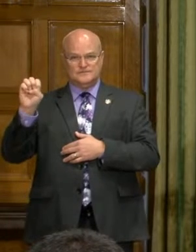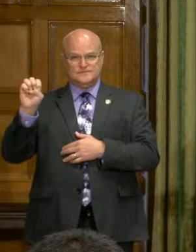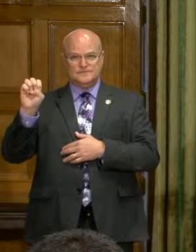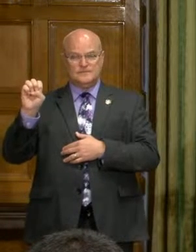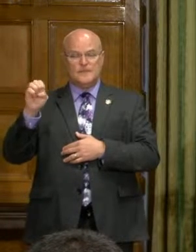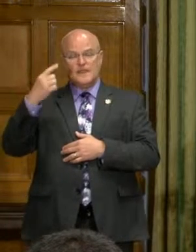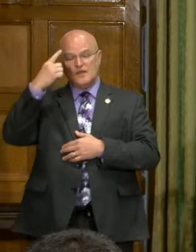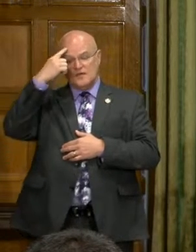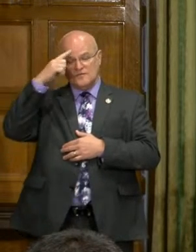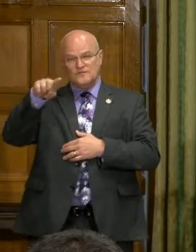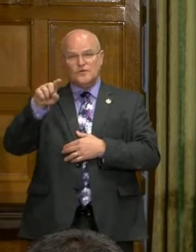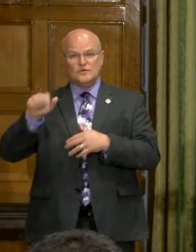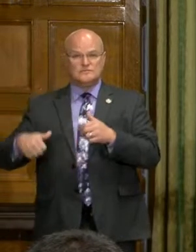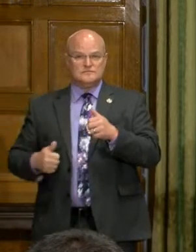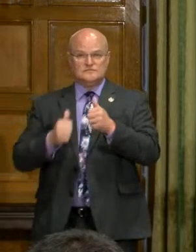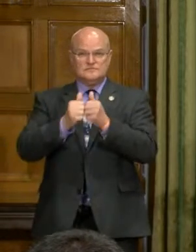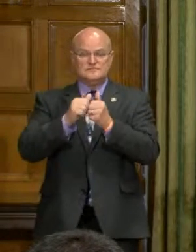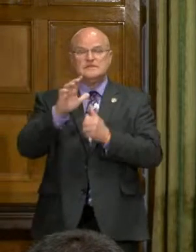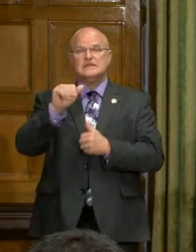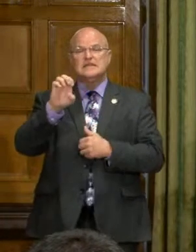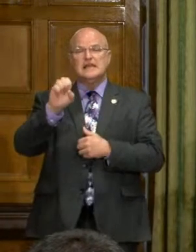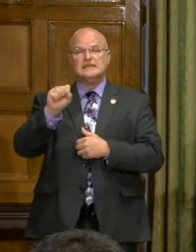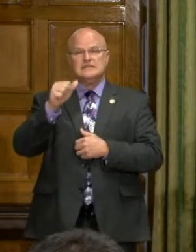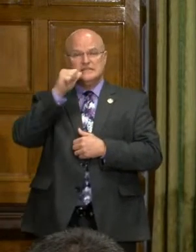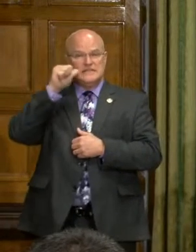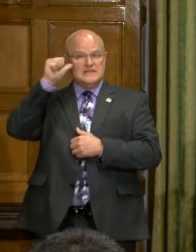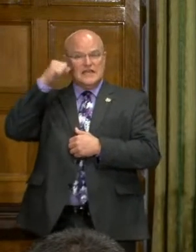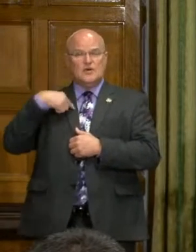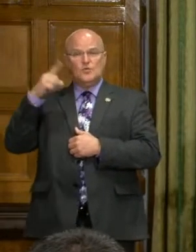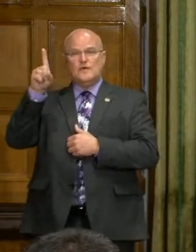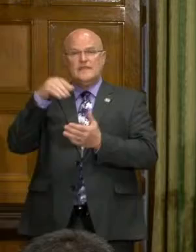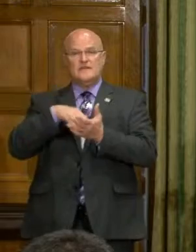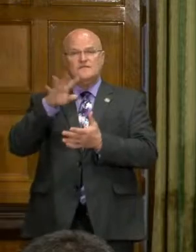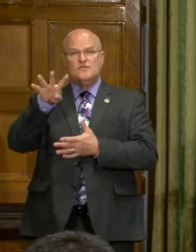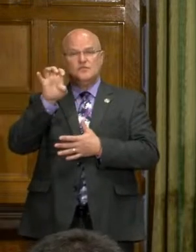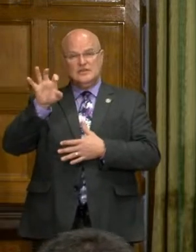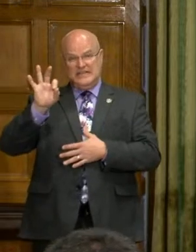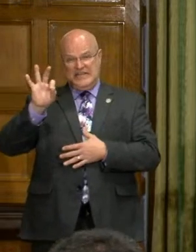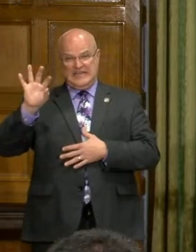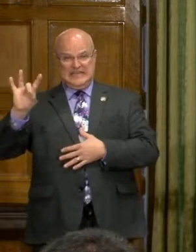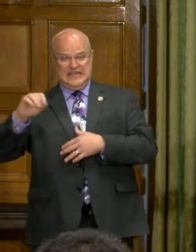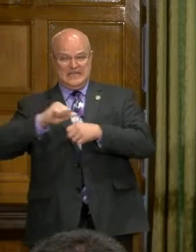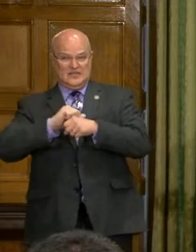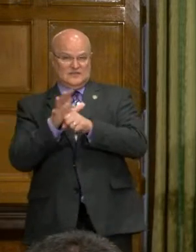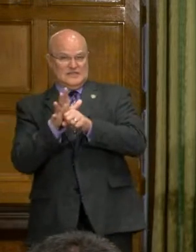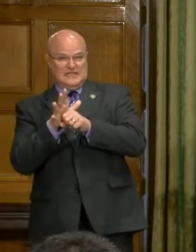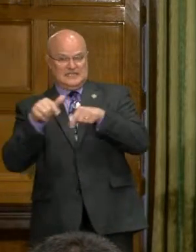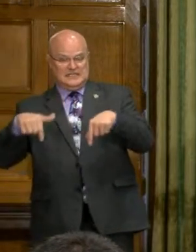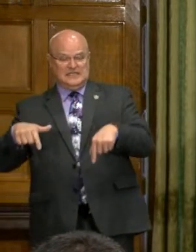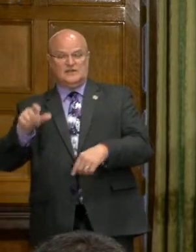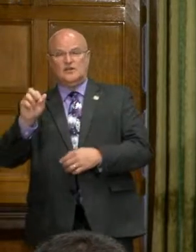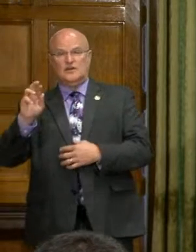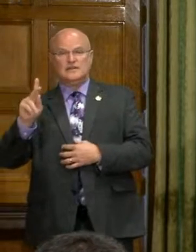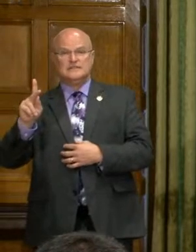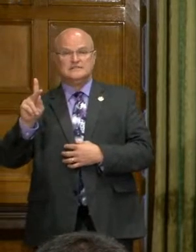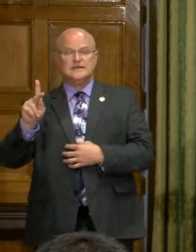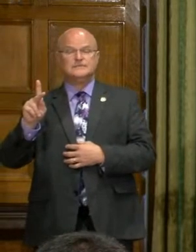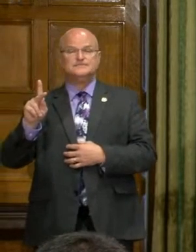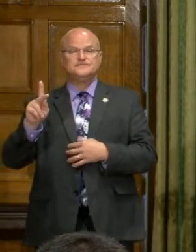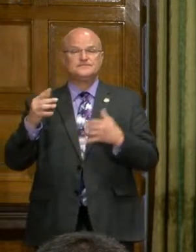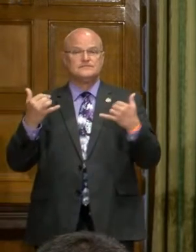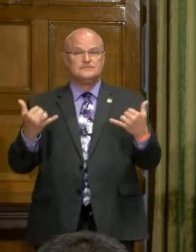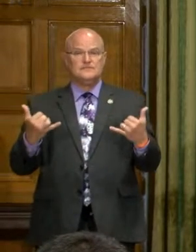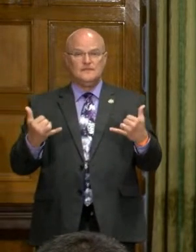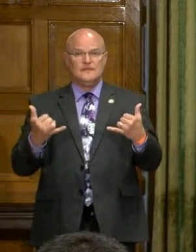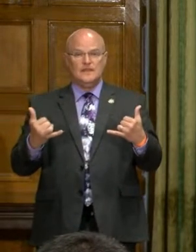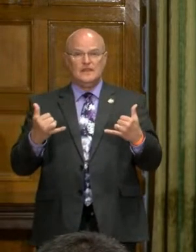for cases, yesterday we had 1,498 COVID-19 cases in Arkansas.